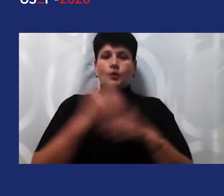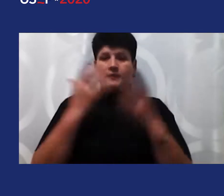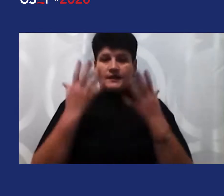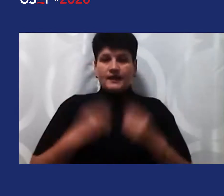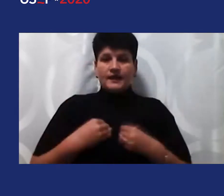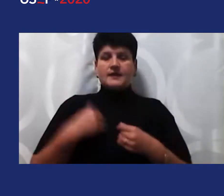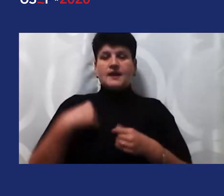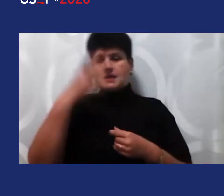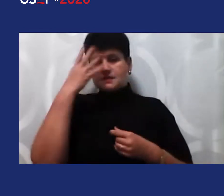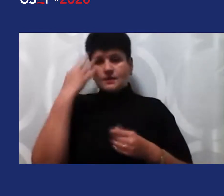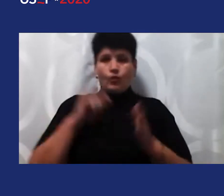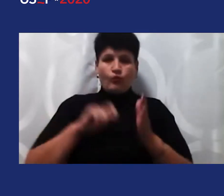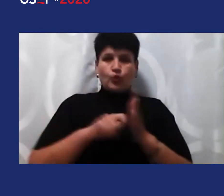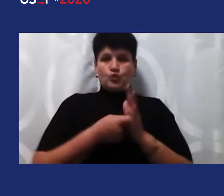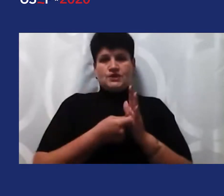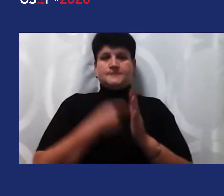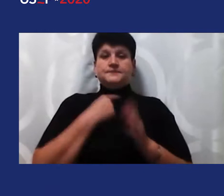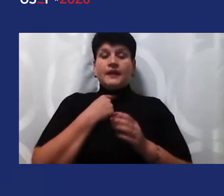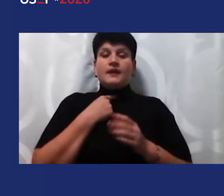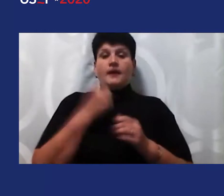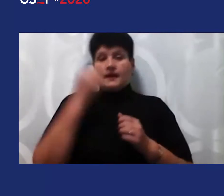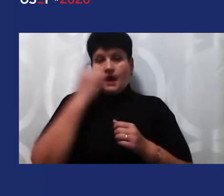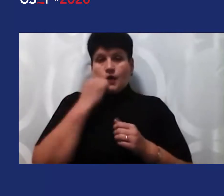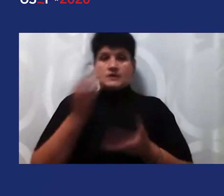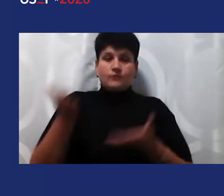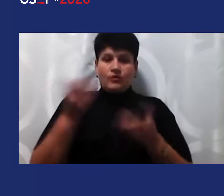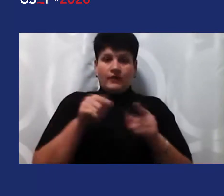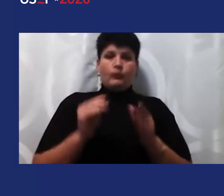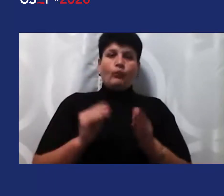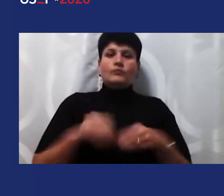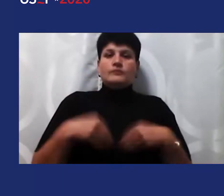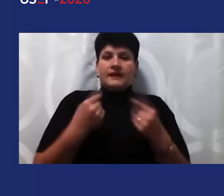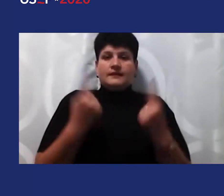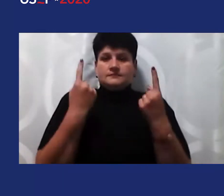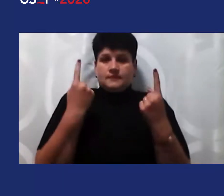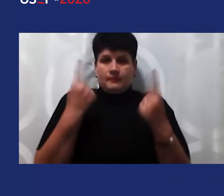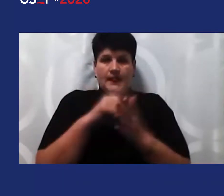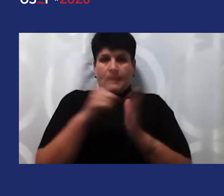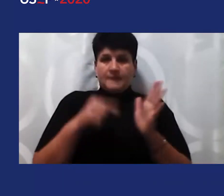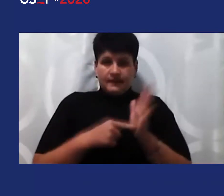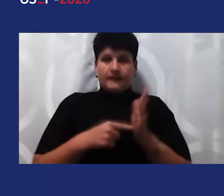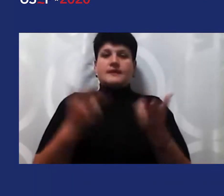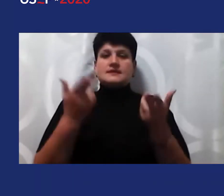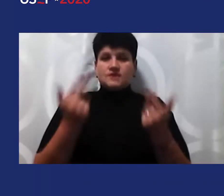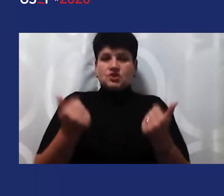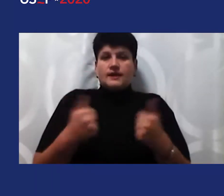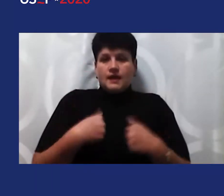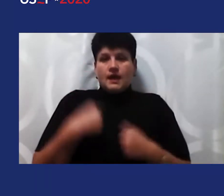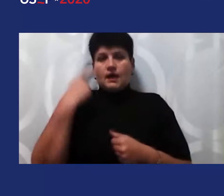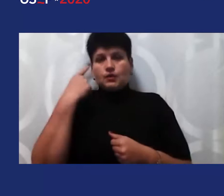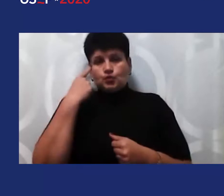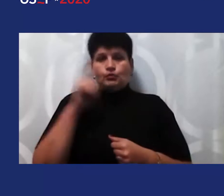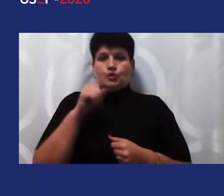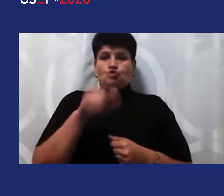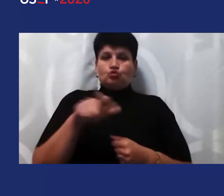Mr. Alexei. Yes, good evening. Thank you for your invitation.